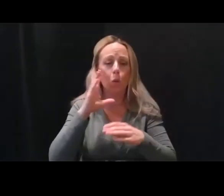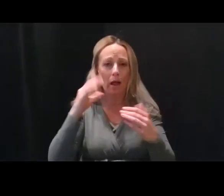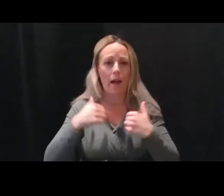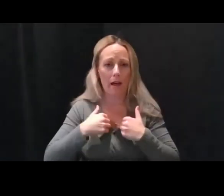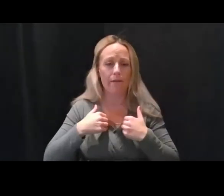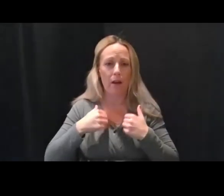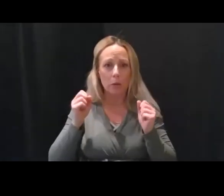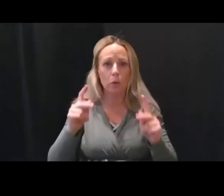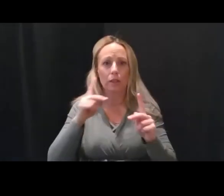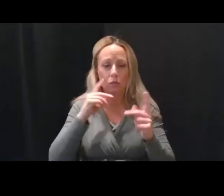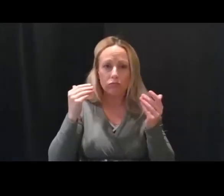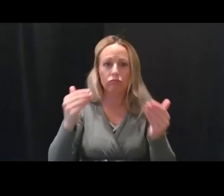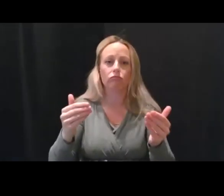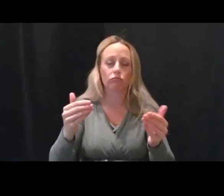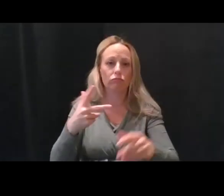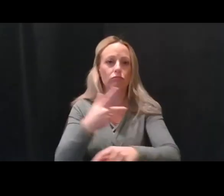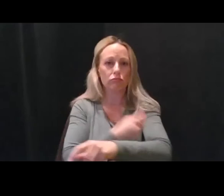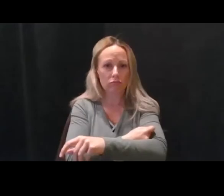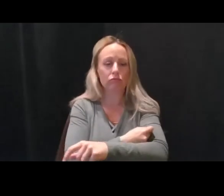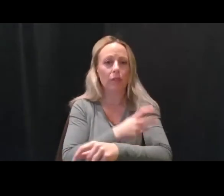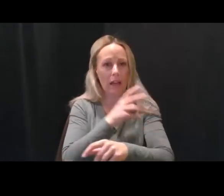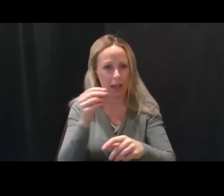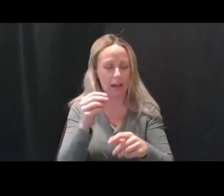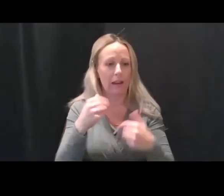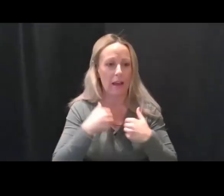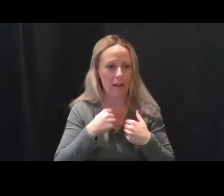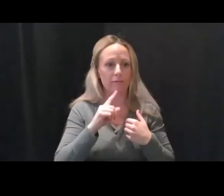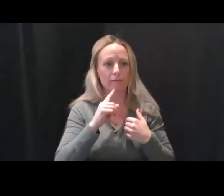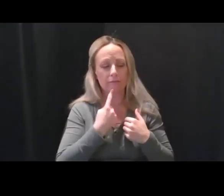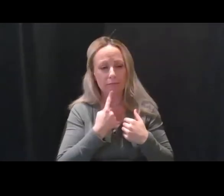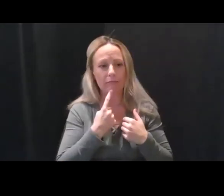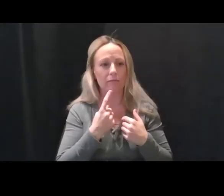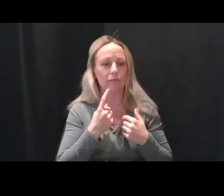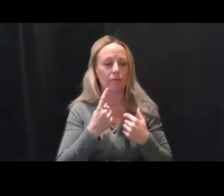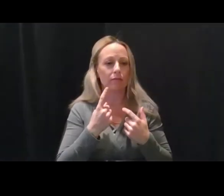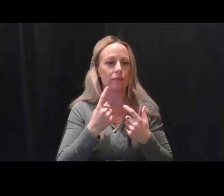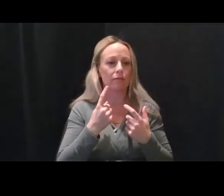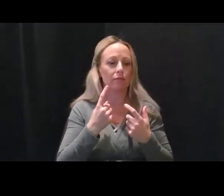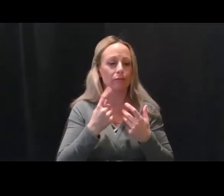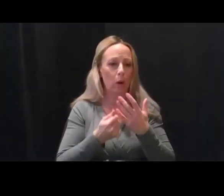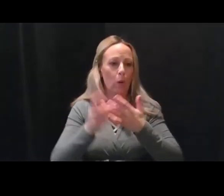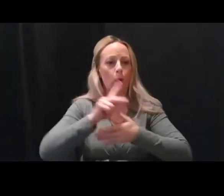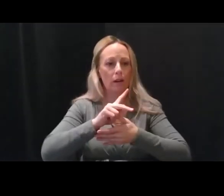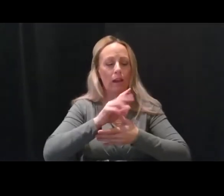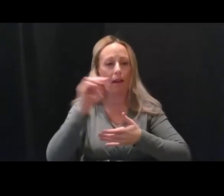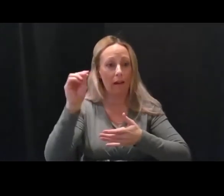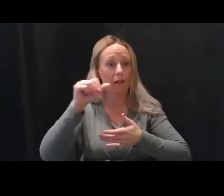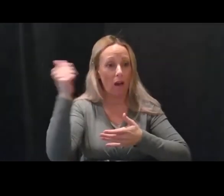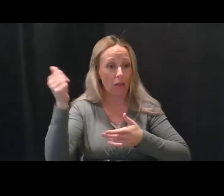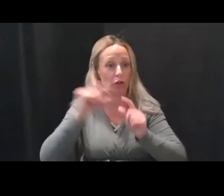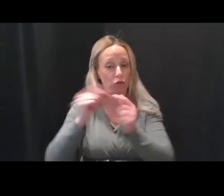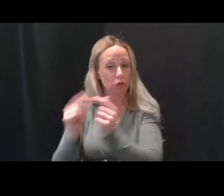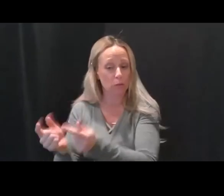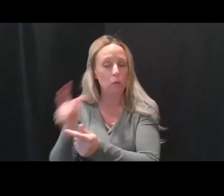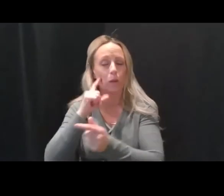of essential or critical infrastructure workers, while others may get vaccinated at a later date.